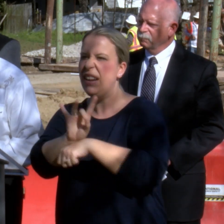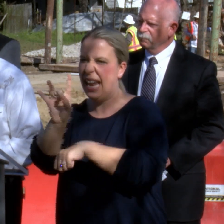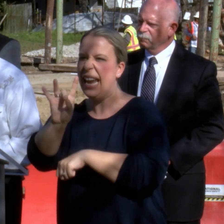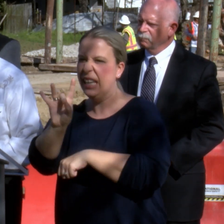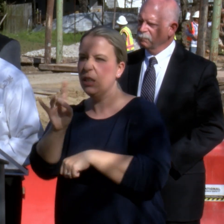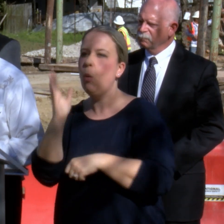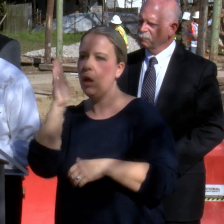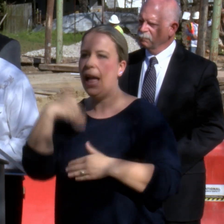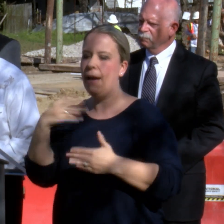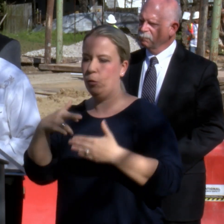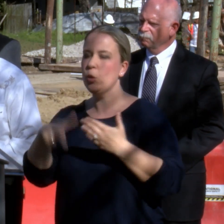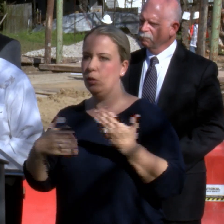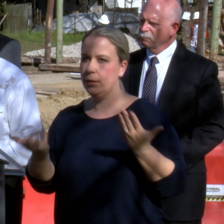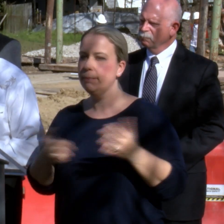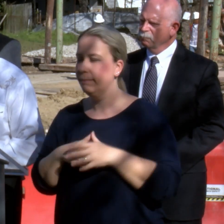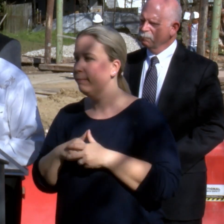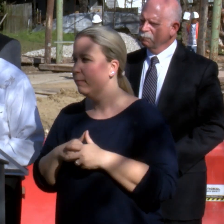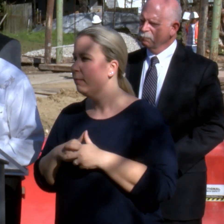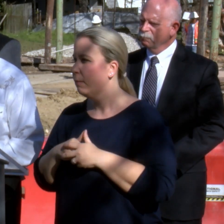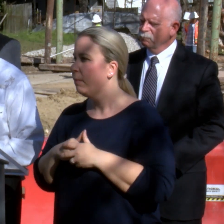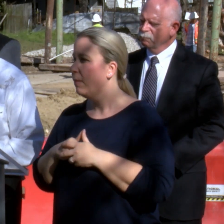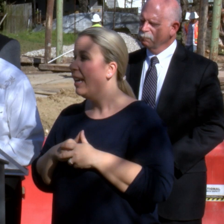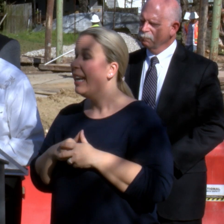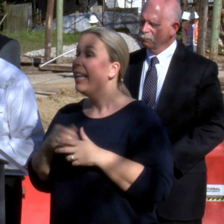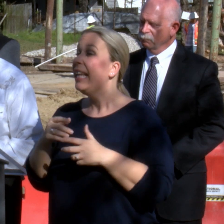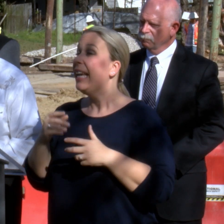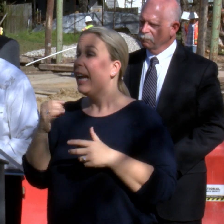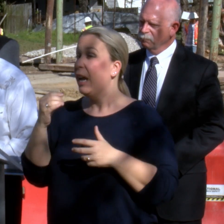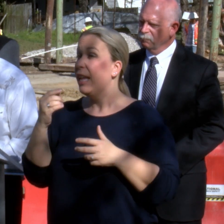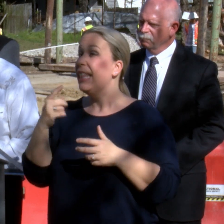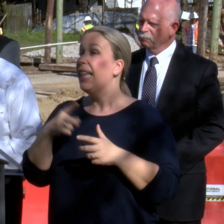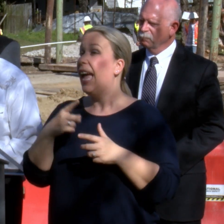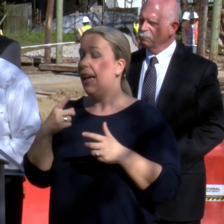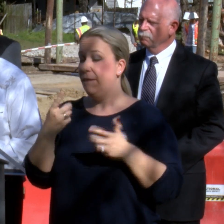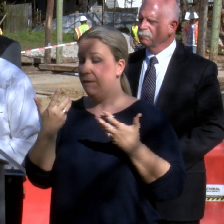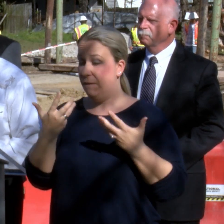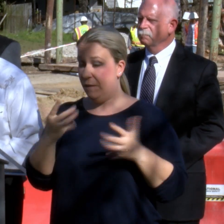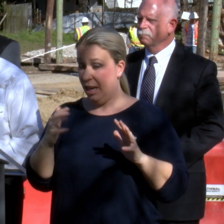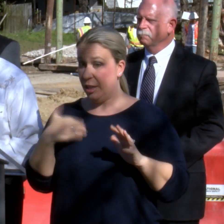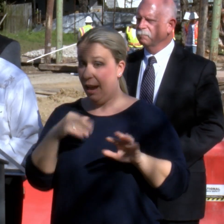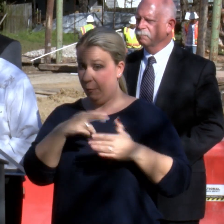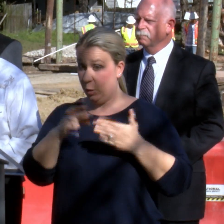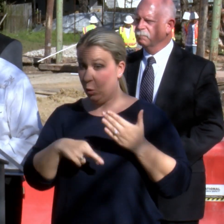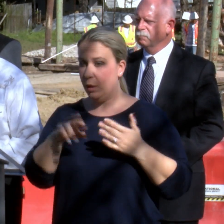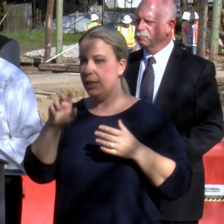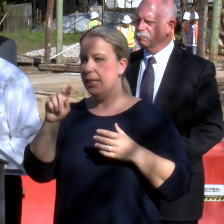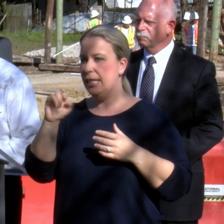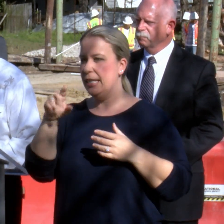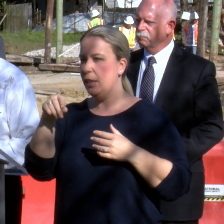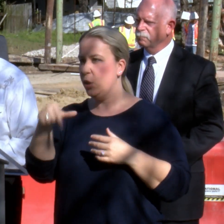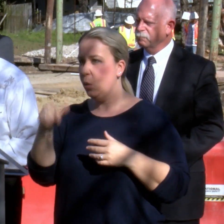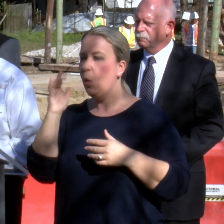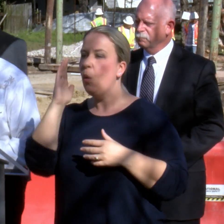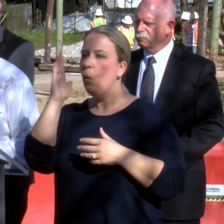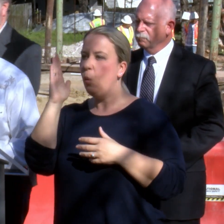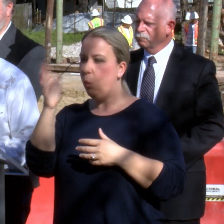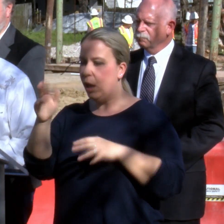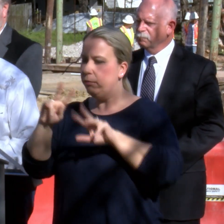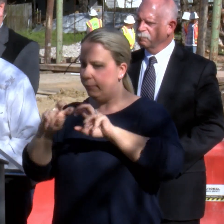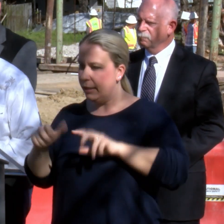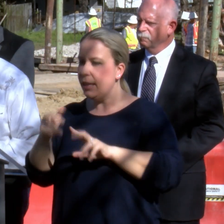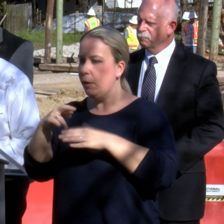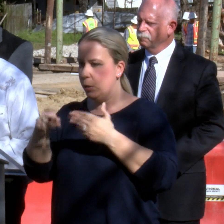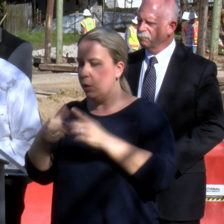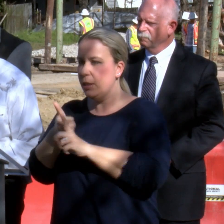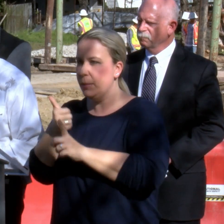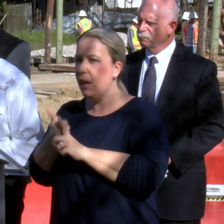tomorrow morning. It's at that point in time those results will be passed on to TCEQ, and it's my understanding that they will